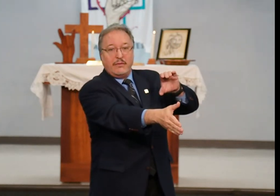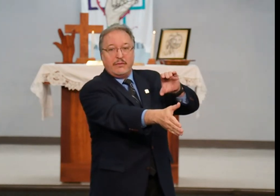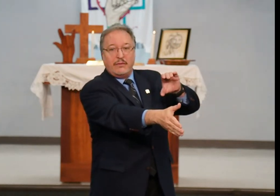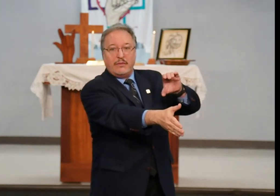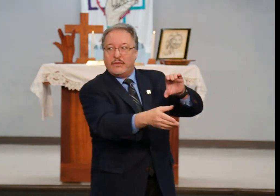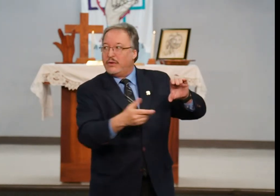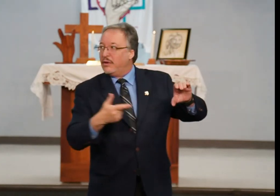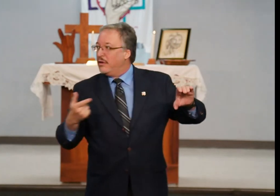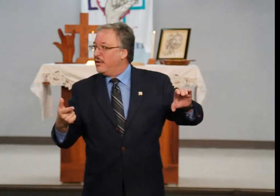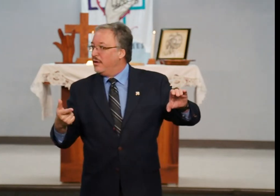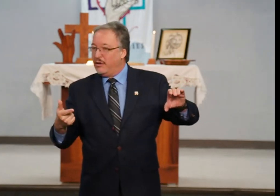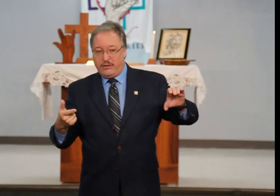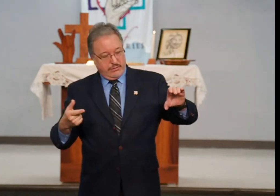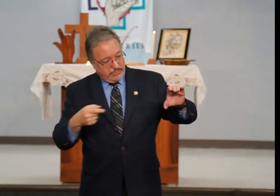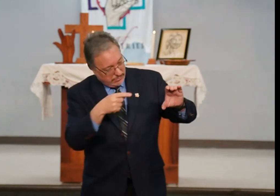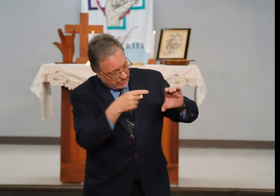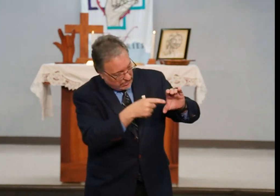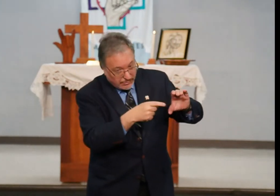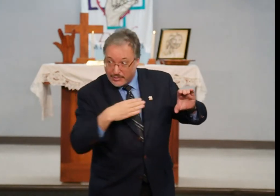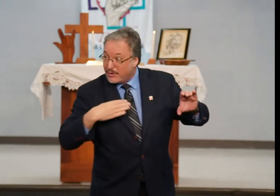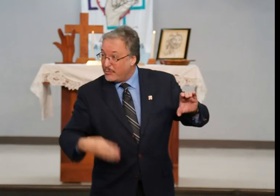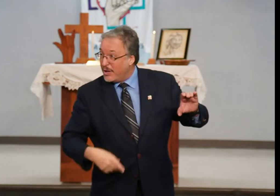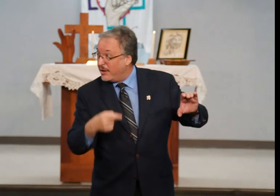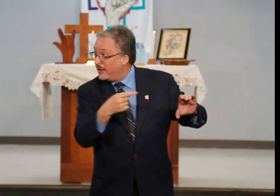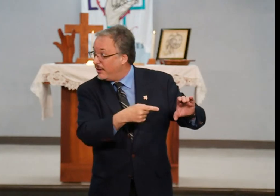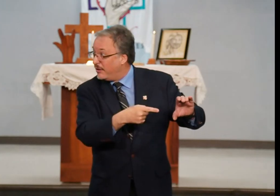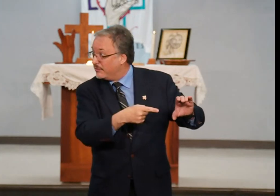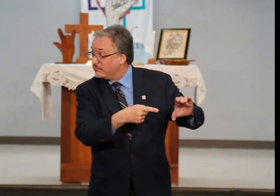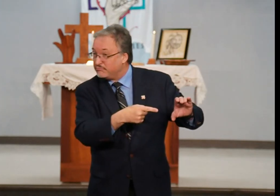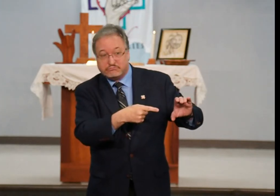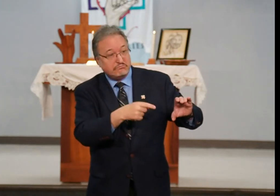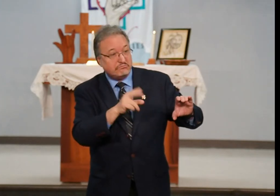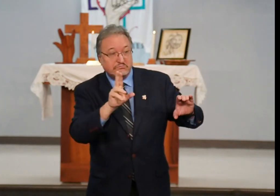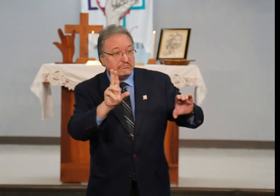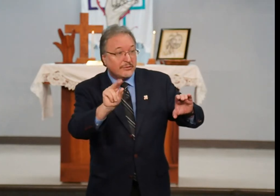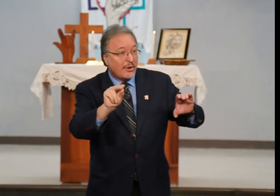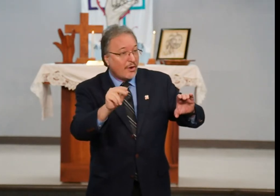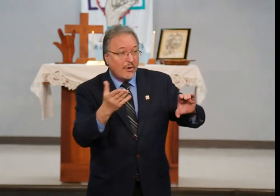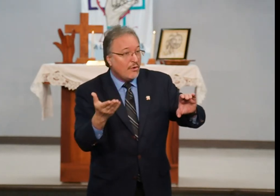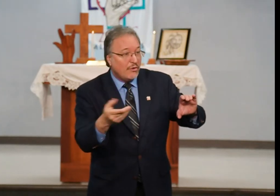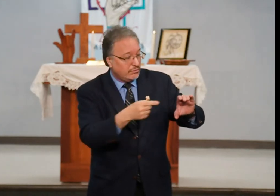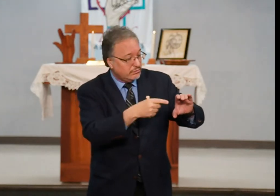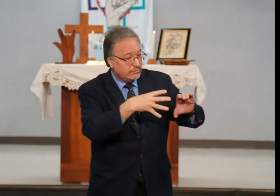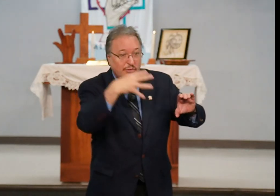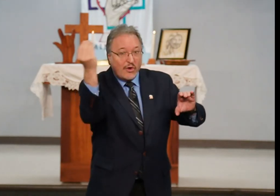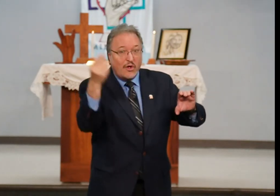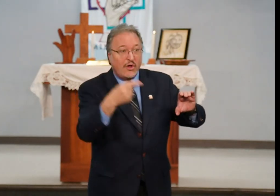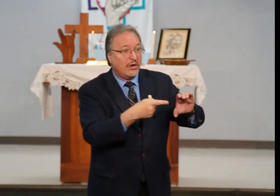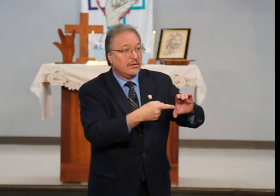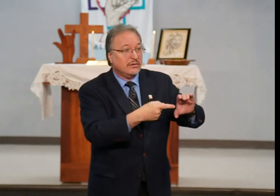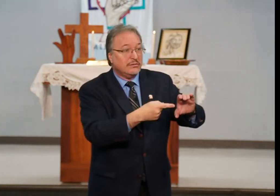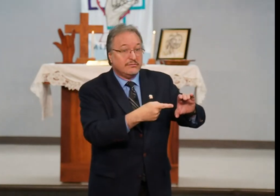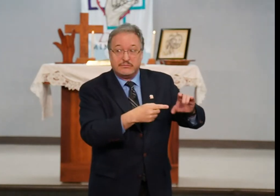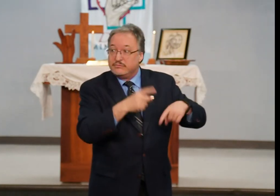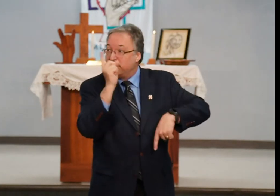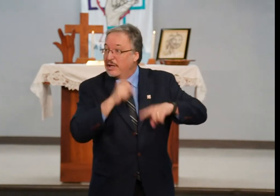The tomb was not closed when they got there. The stone had already been rolled away. And they didn't see Jesus' body there at